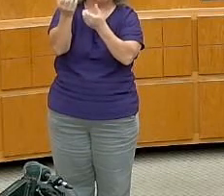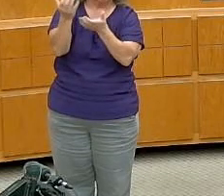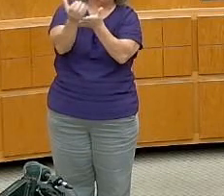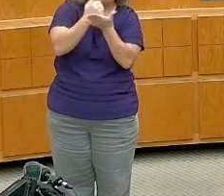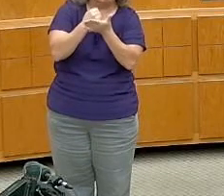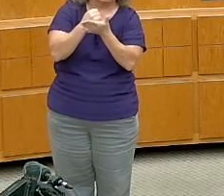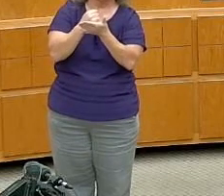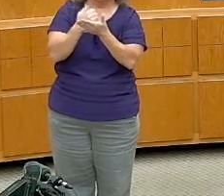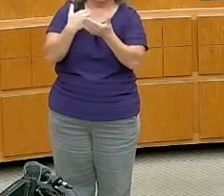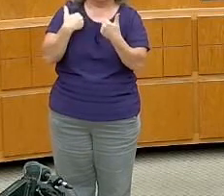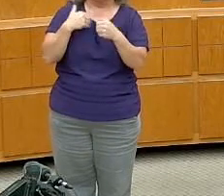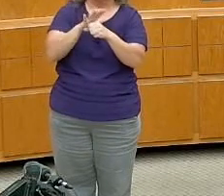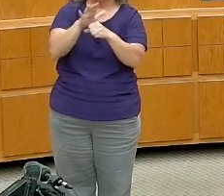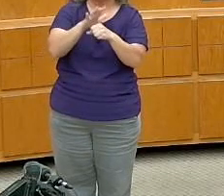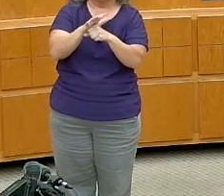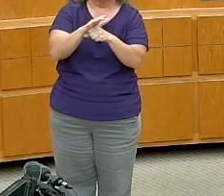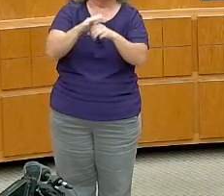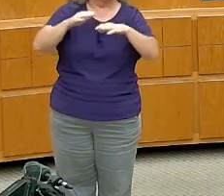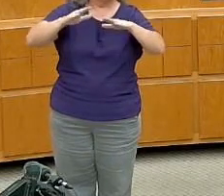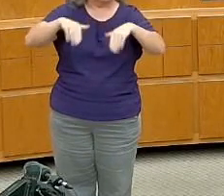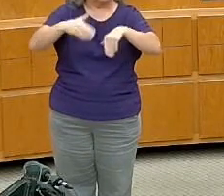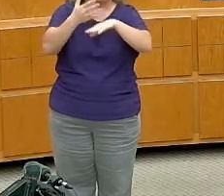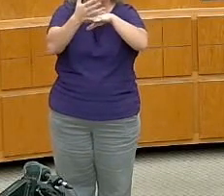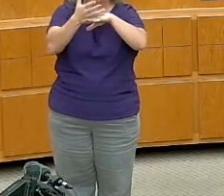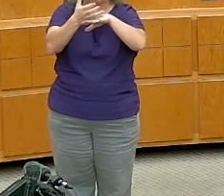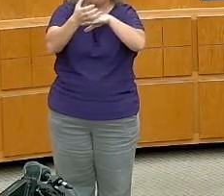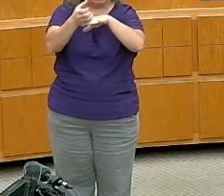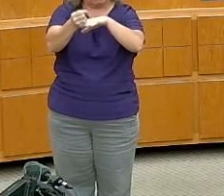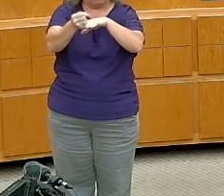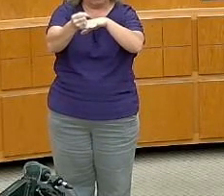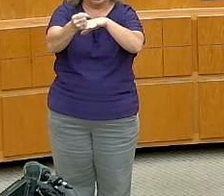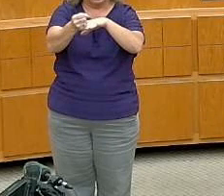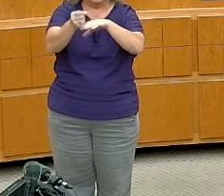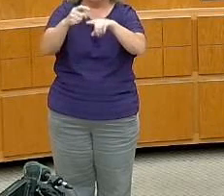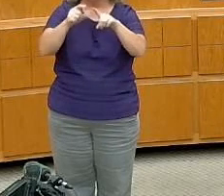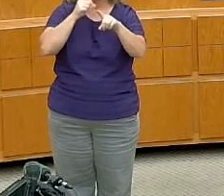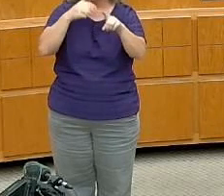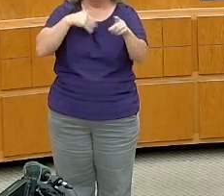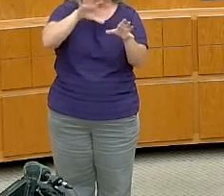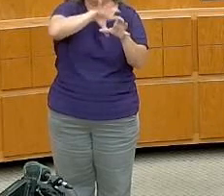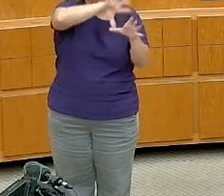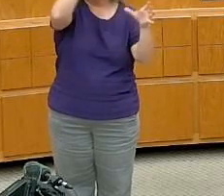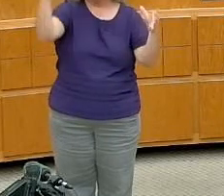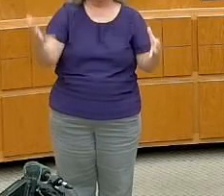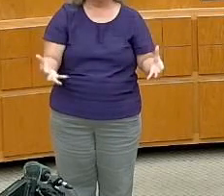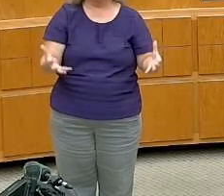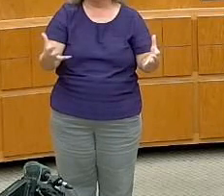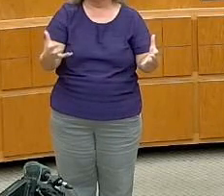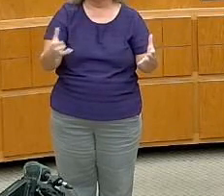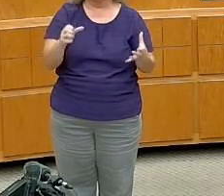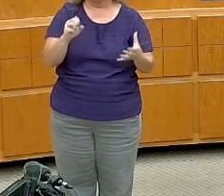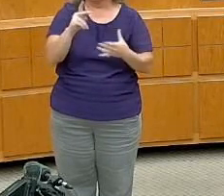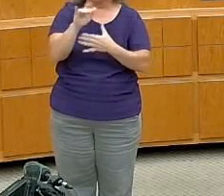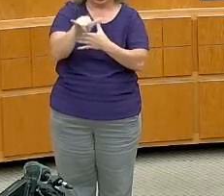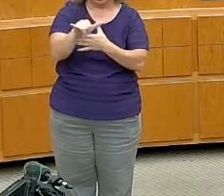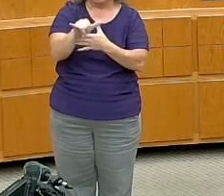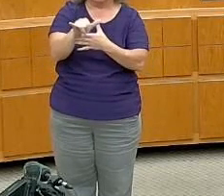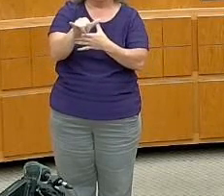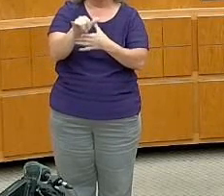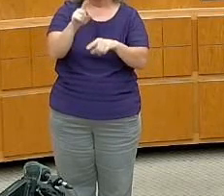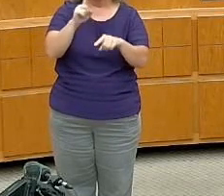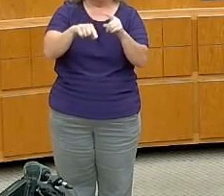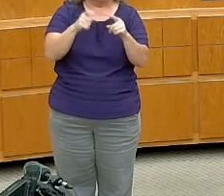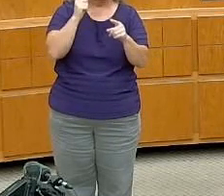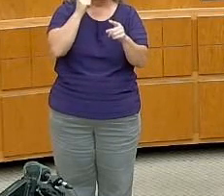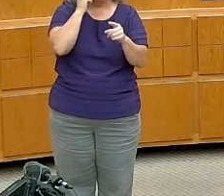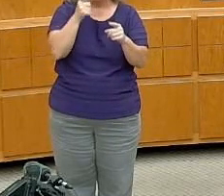we have never run out per se, but we do not have an abundant supply. These are not items you can buy